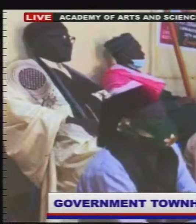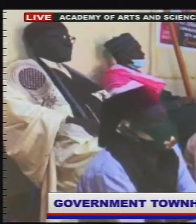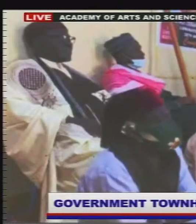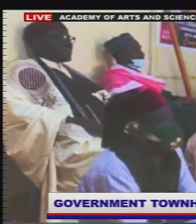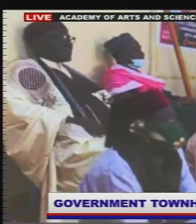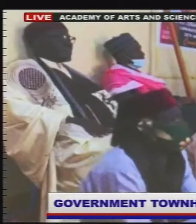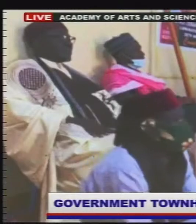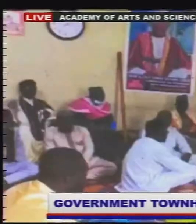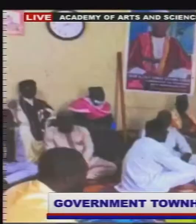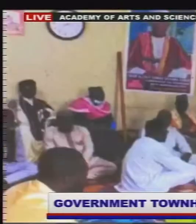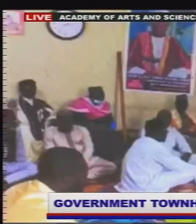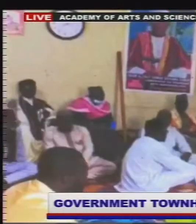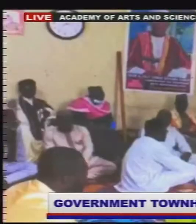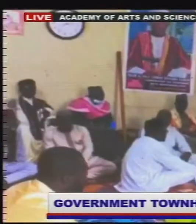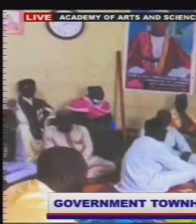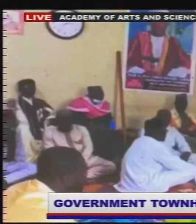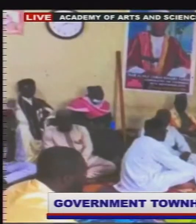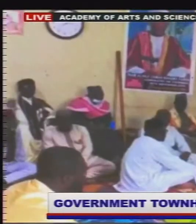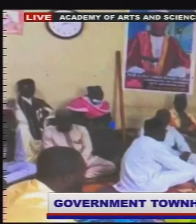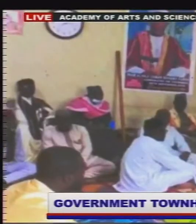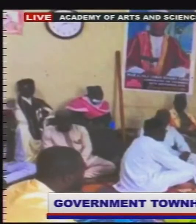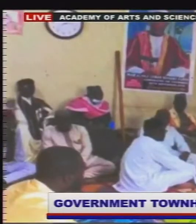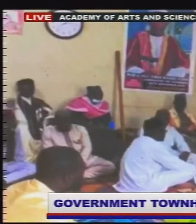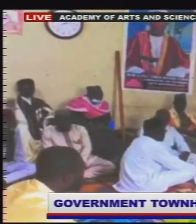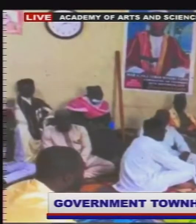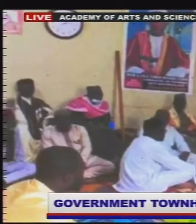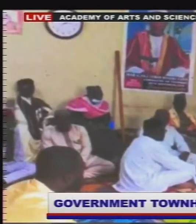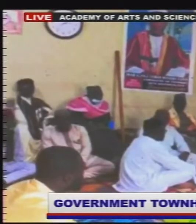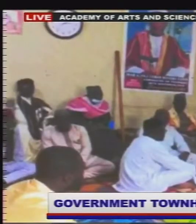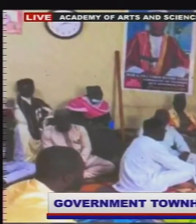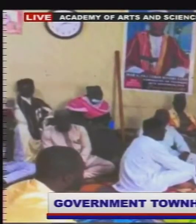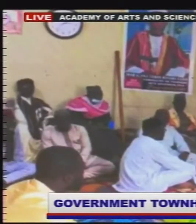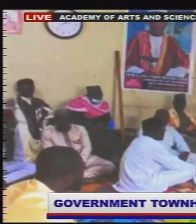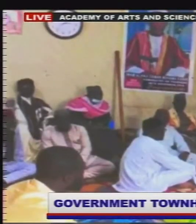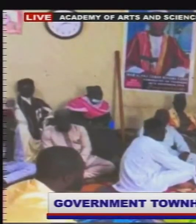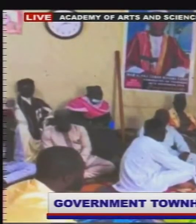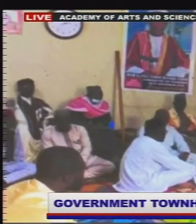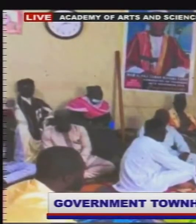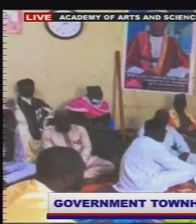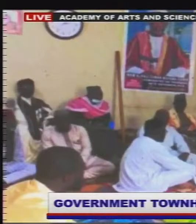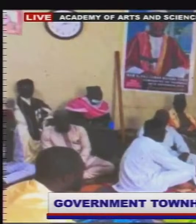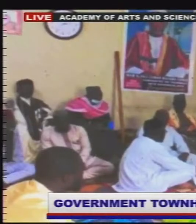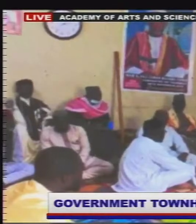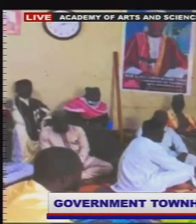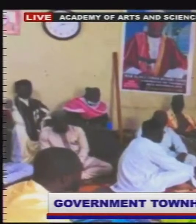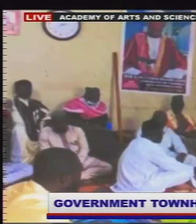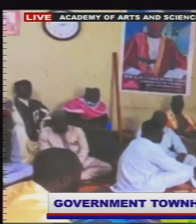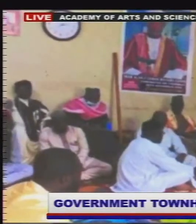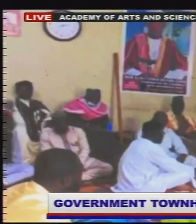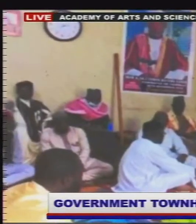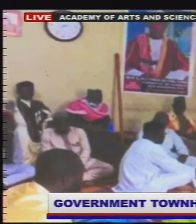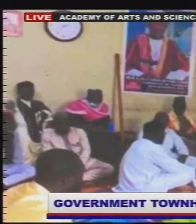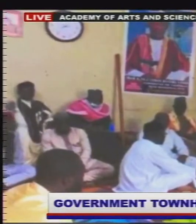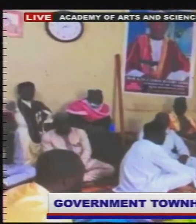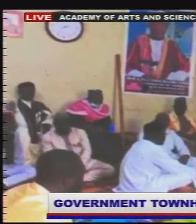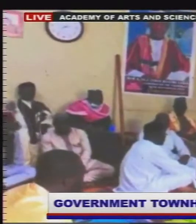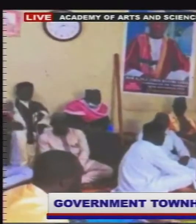onan karata tun la su hana mun kuro o manga ni vote anan lanfia a palo jajin lanfia mun na dikuti